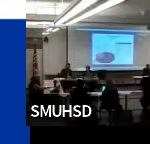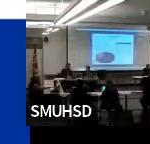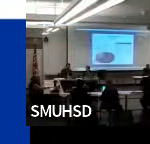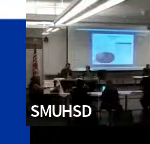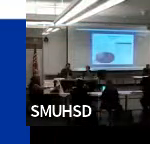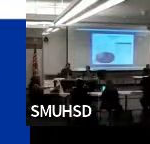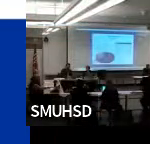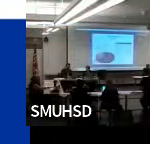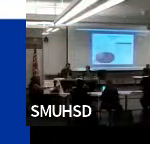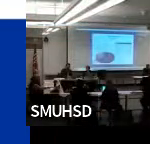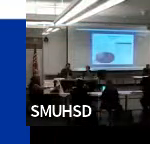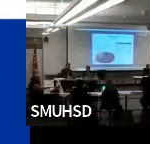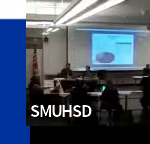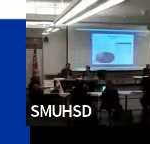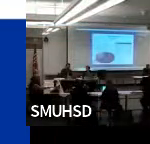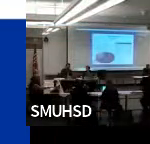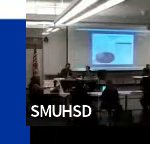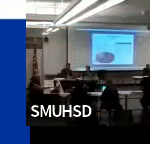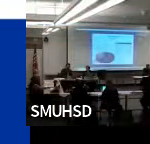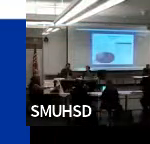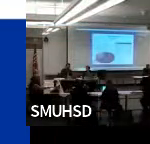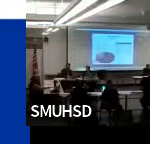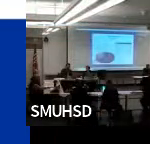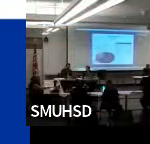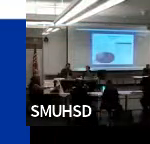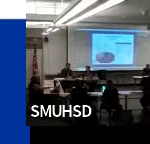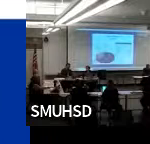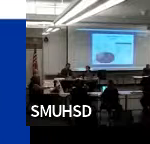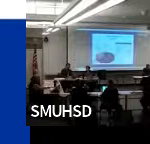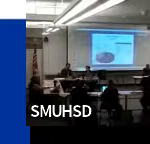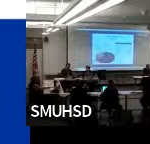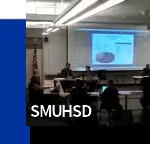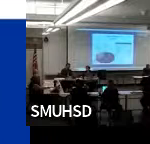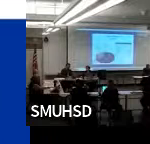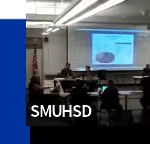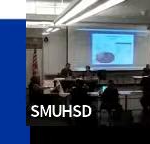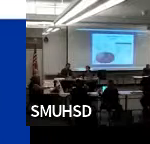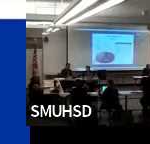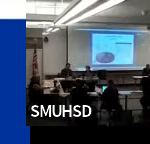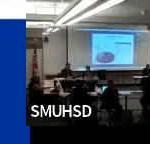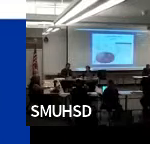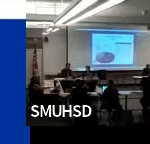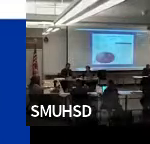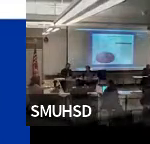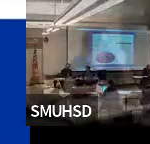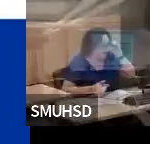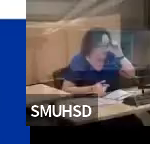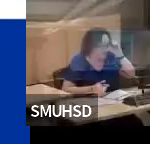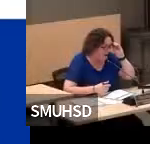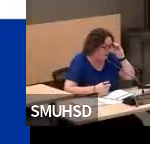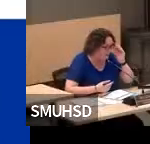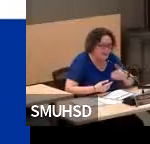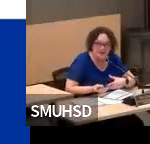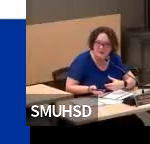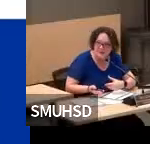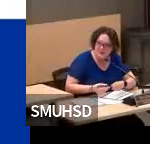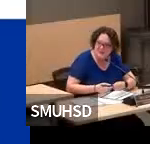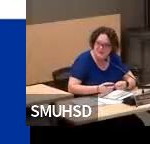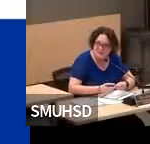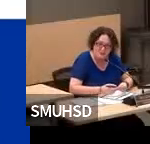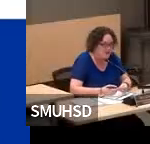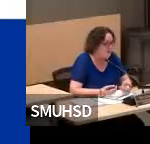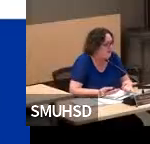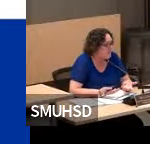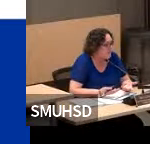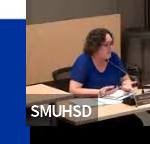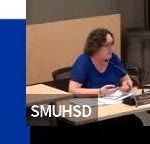great to bring it up because my understanding is that if a teacher is done teaching and they have another job and they pay into